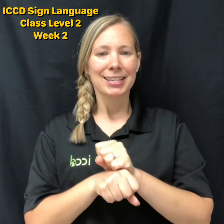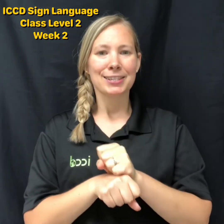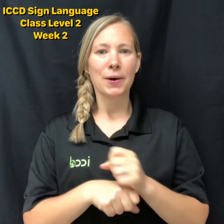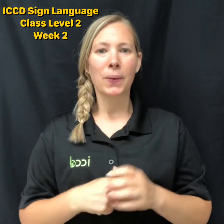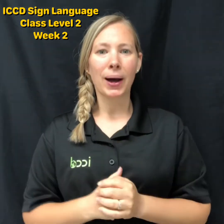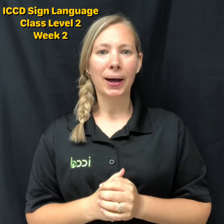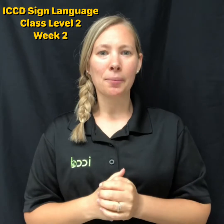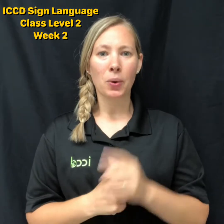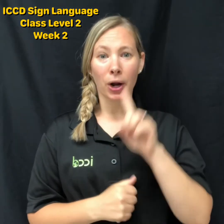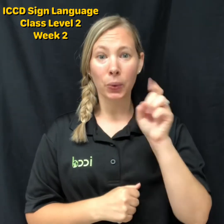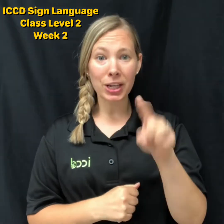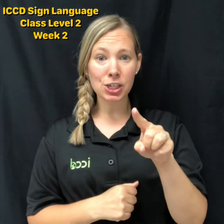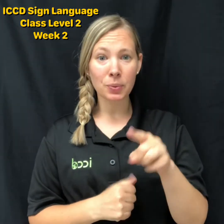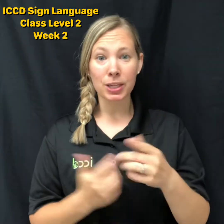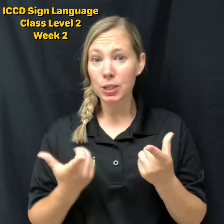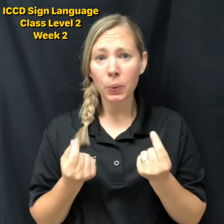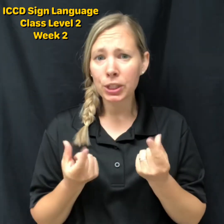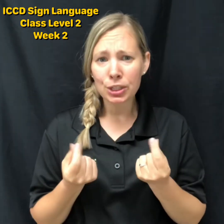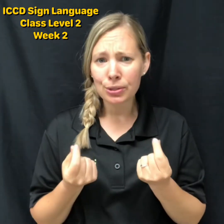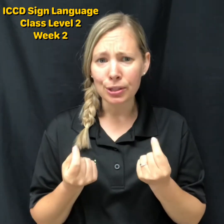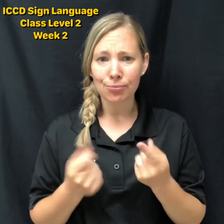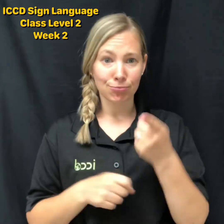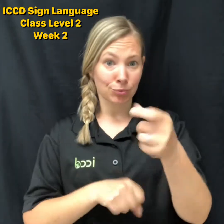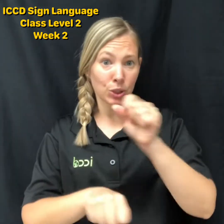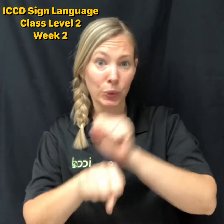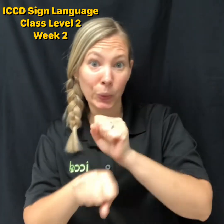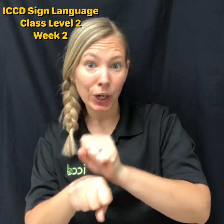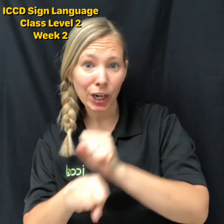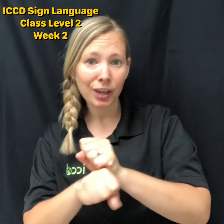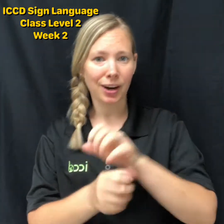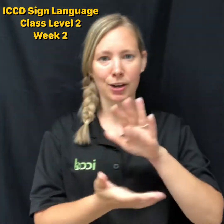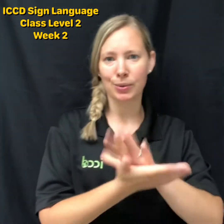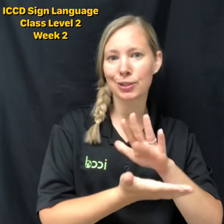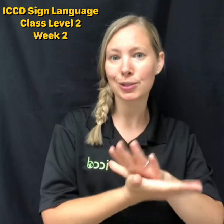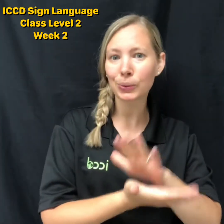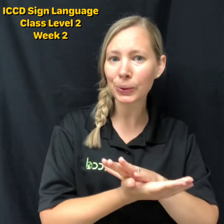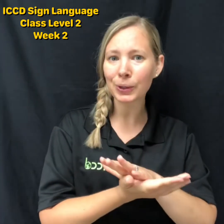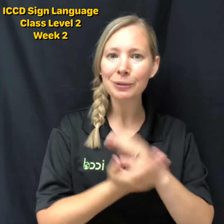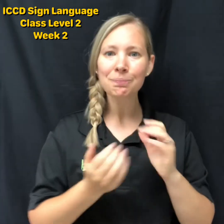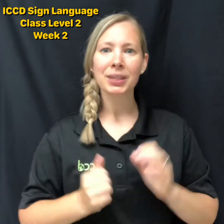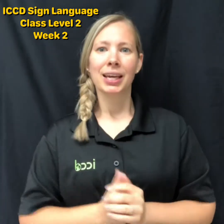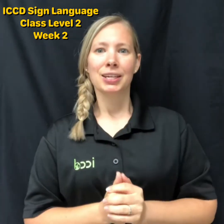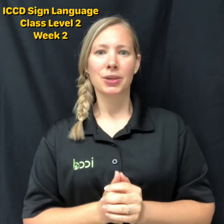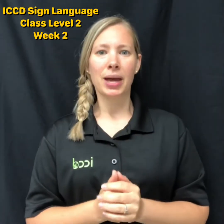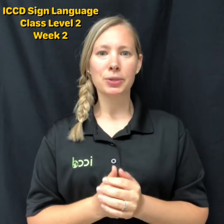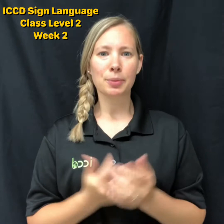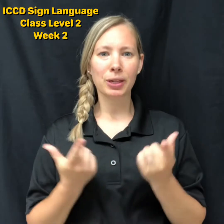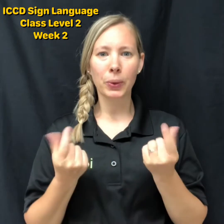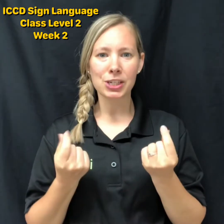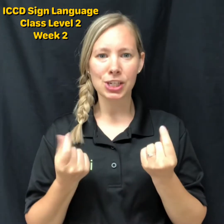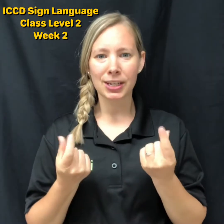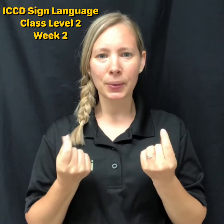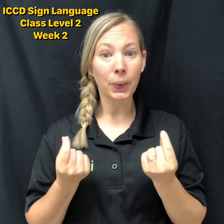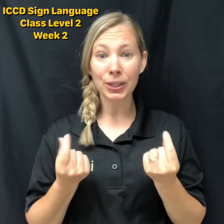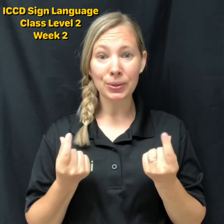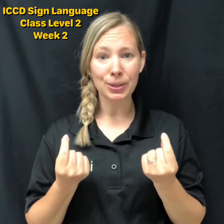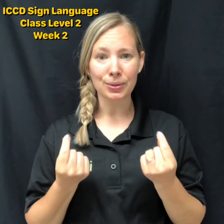So our question was, what do you do? Do you work? Are you in school? So that was our big question. What do you do? So this is